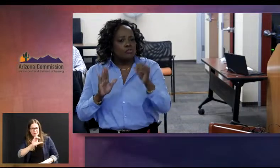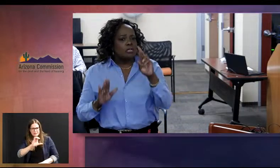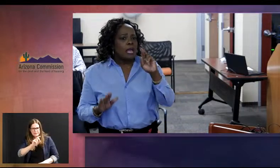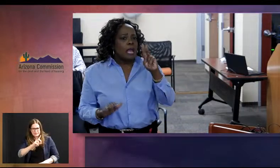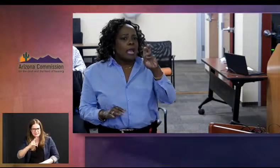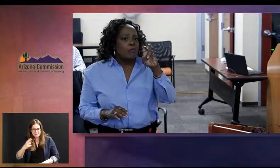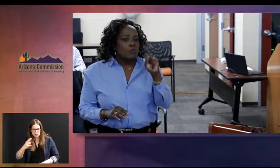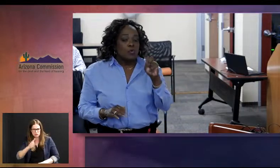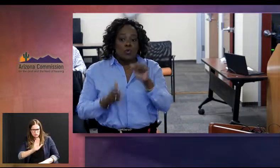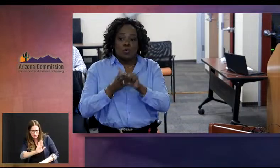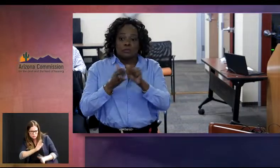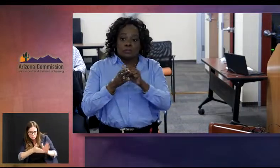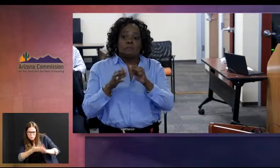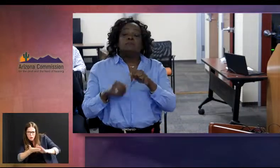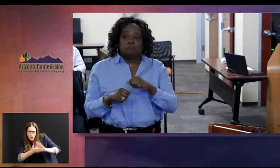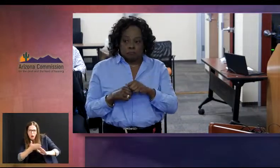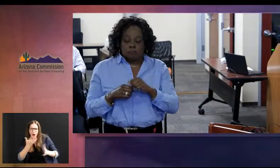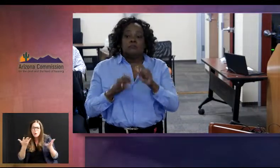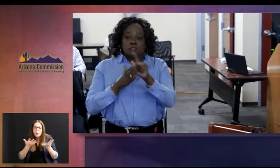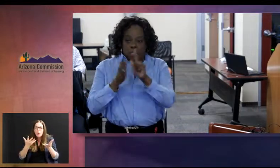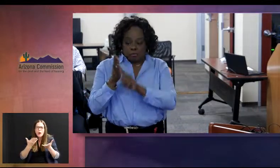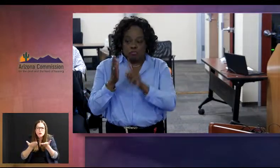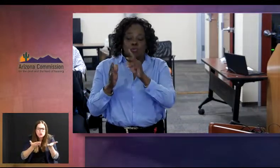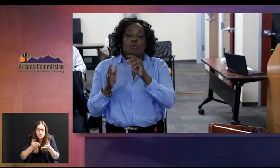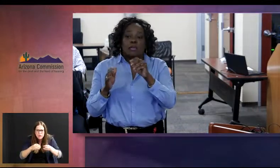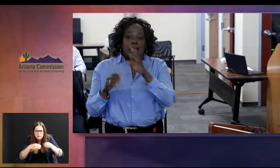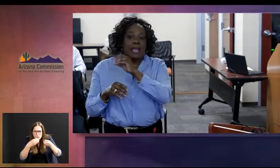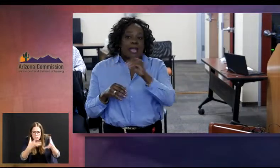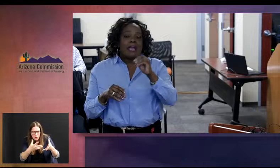we meet the statutory